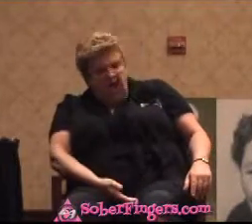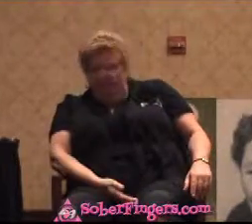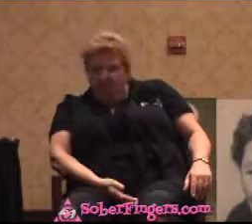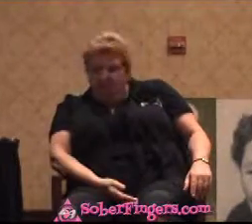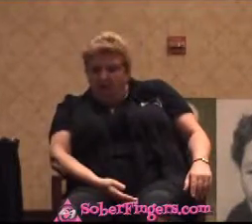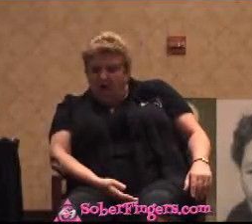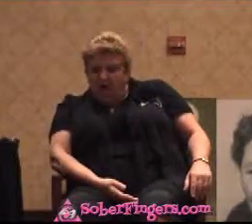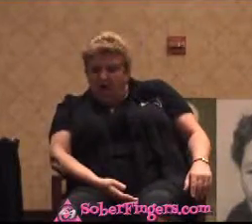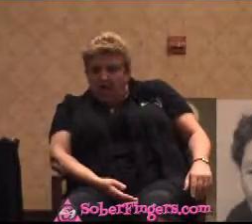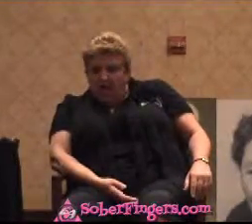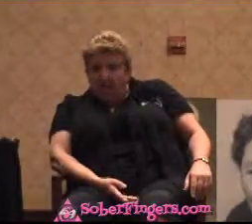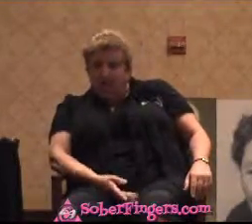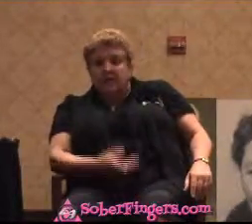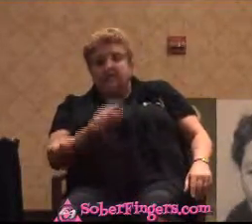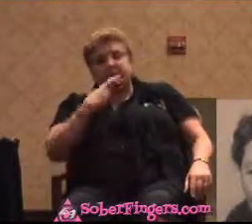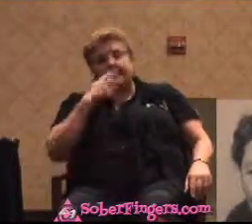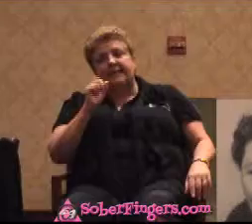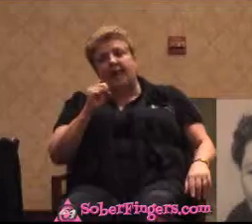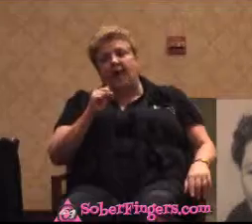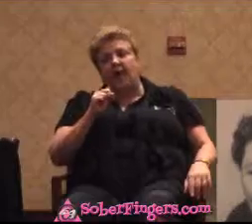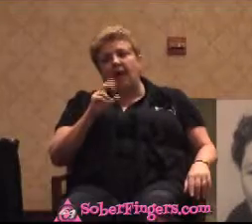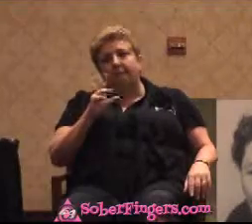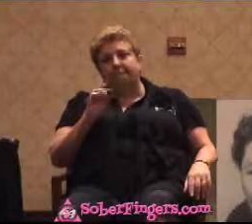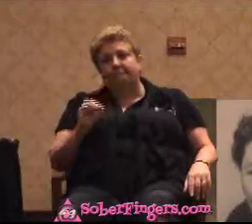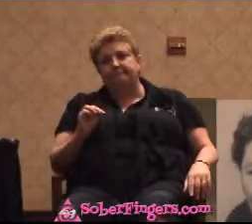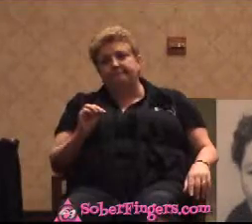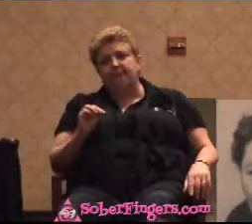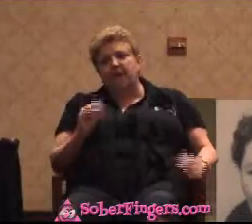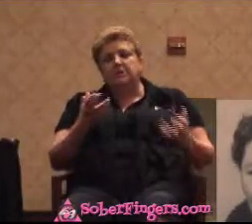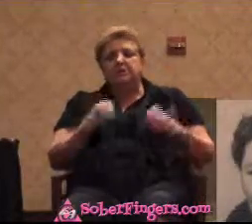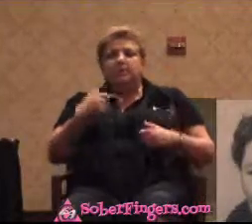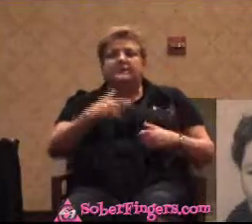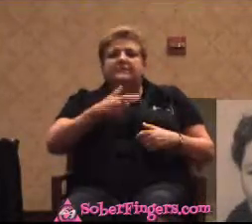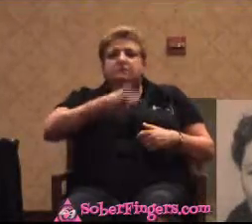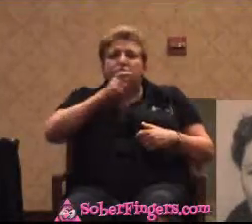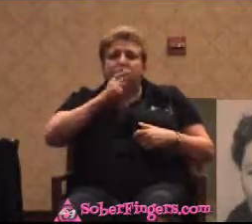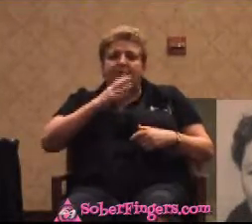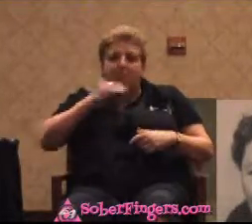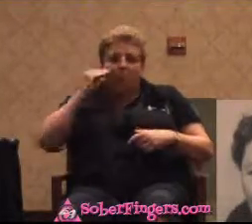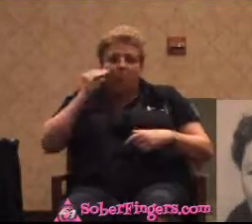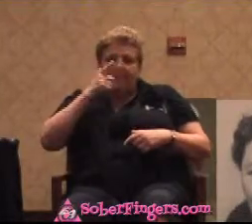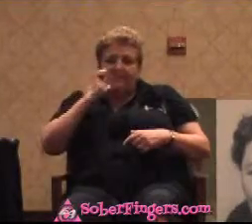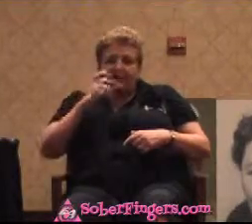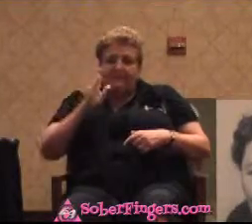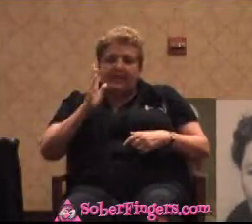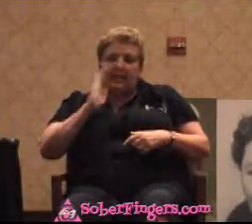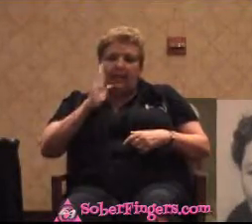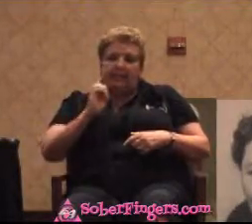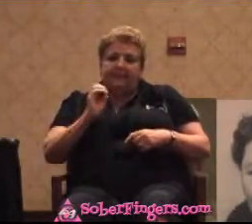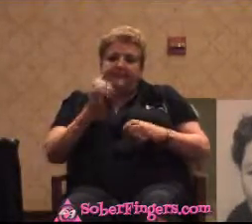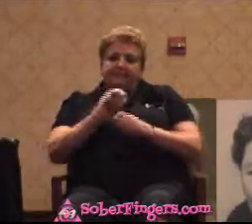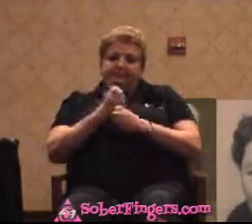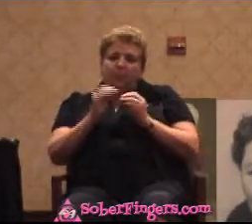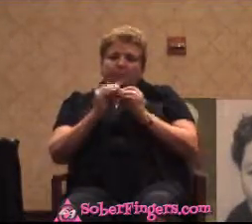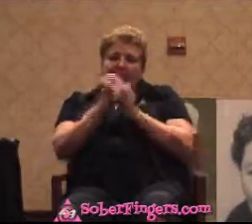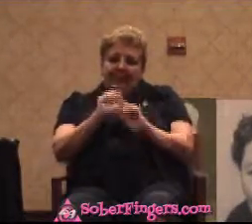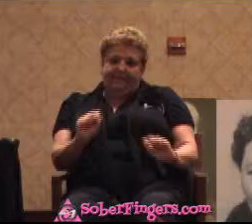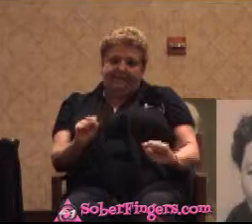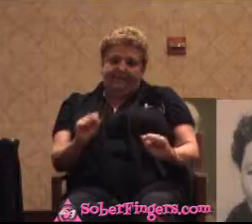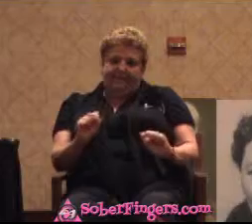say? She goes, yeah. She wants us to drink at home because she thinks it would be safer. I was like, what?